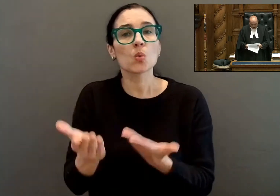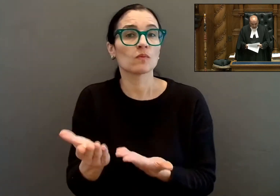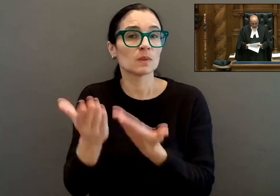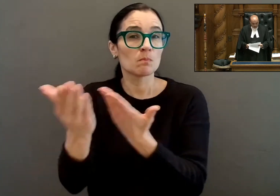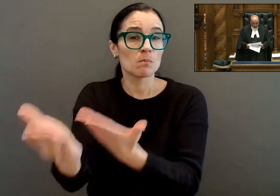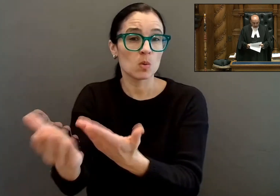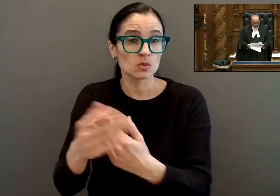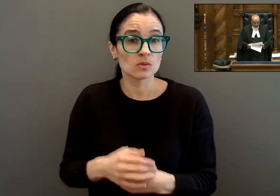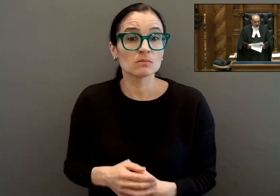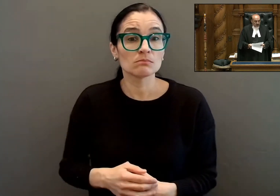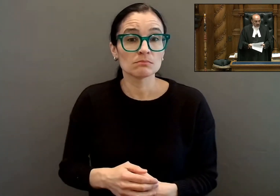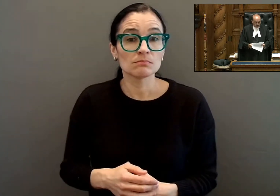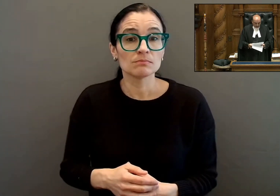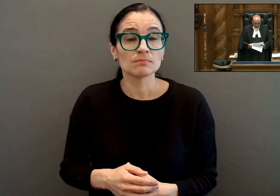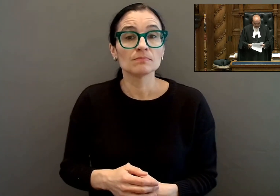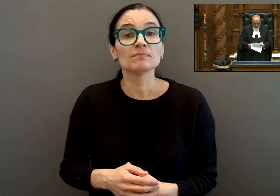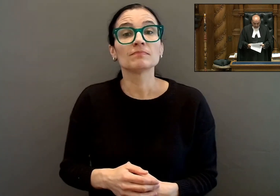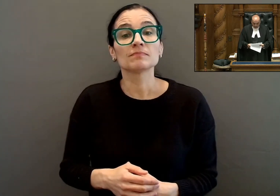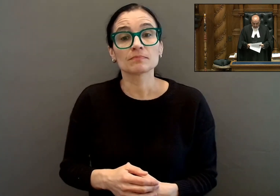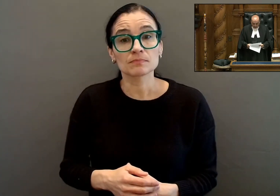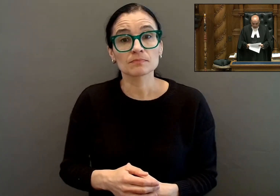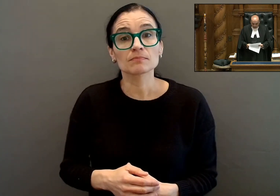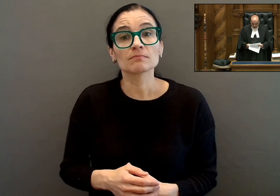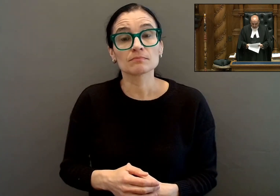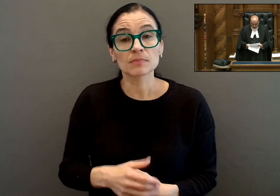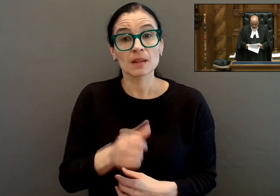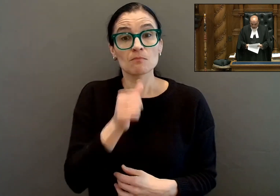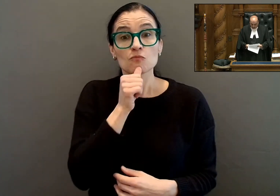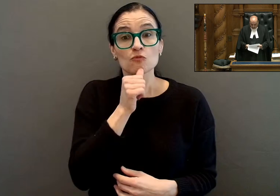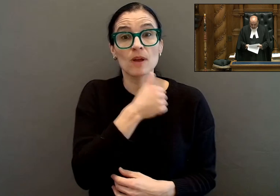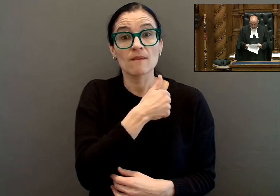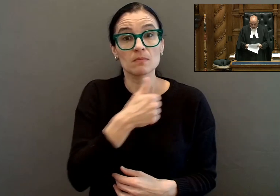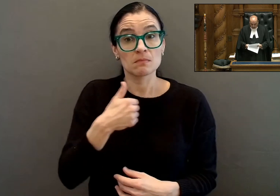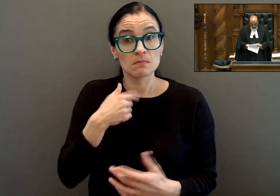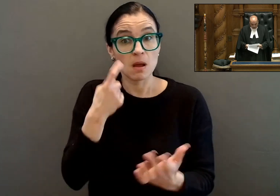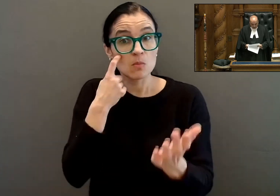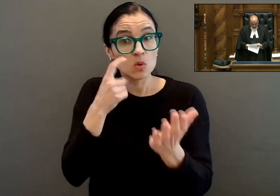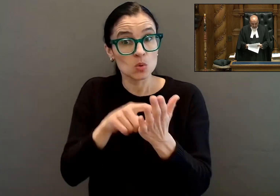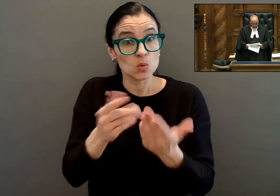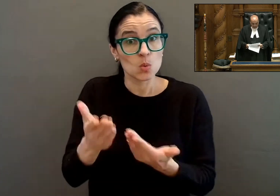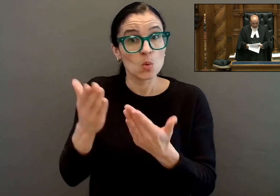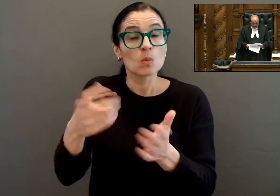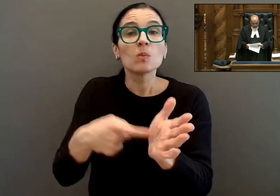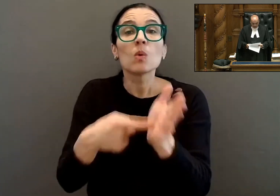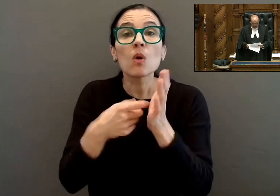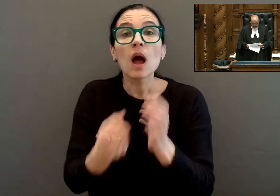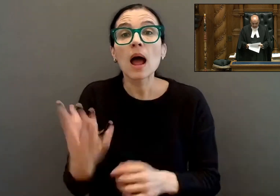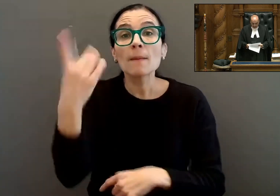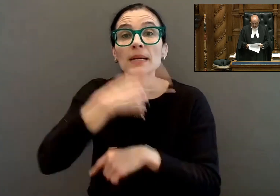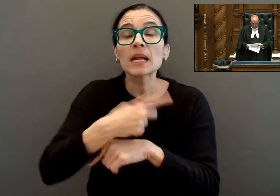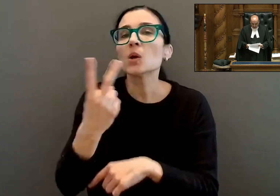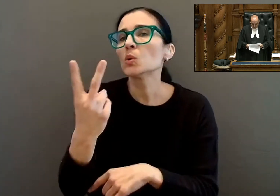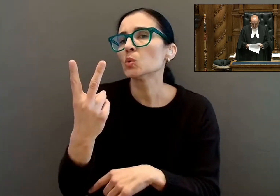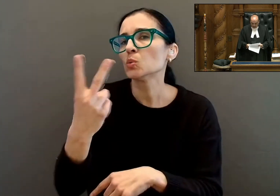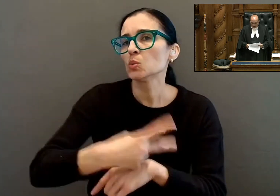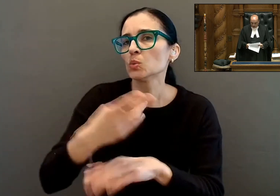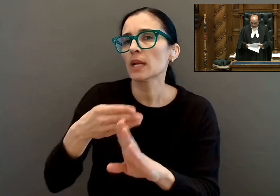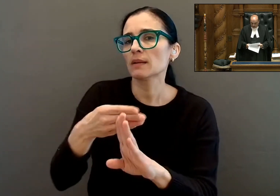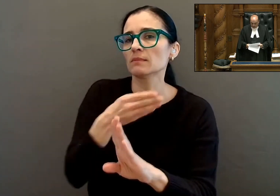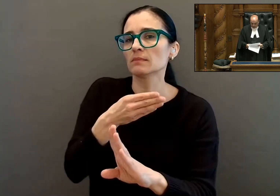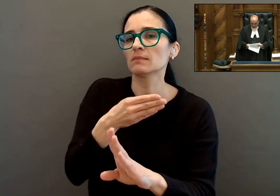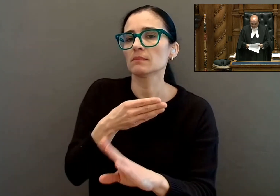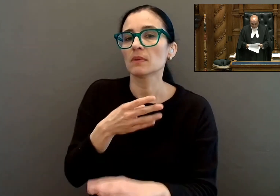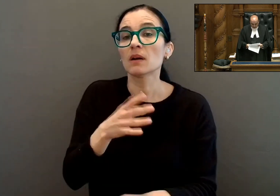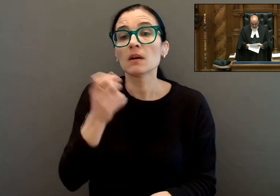motions also require 2 days' notice, they would be eligible to be called for debate as soon as they are listed on the